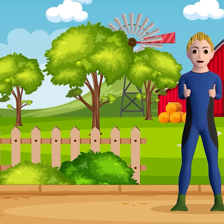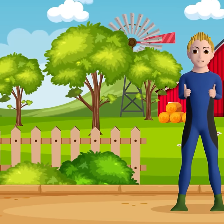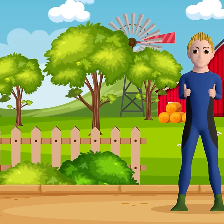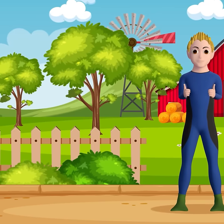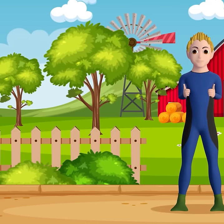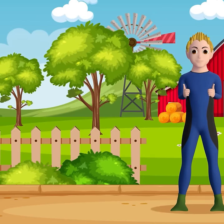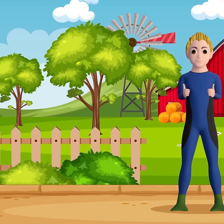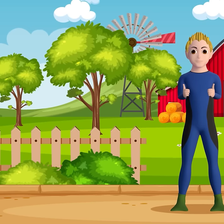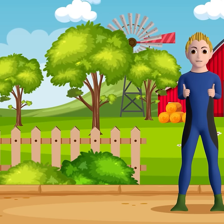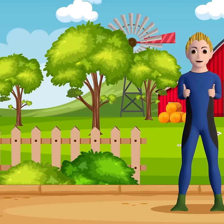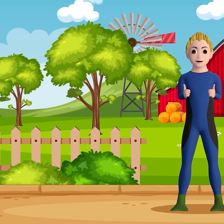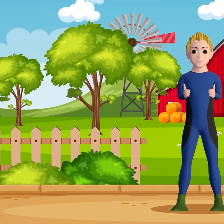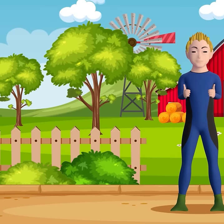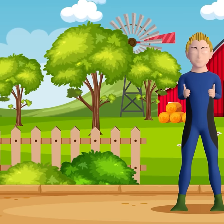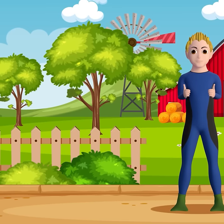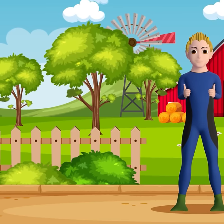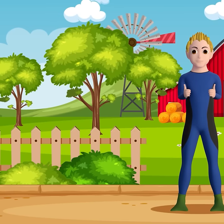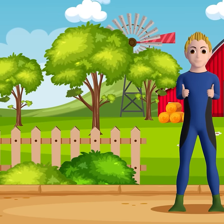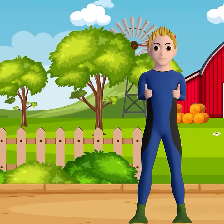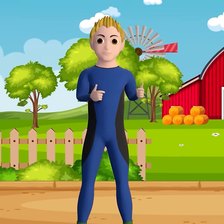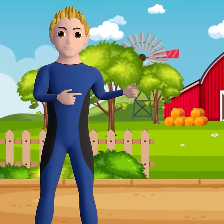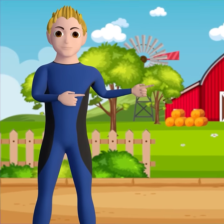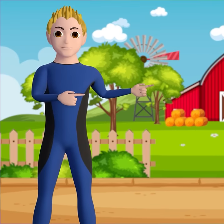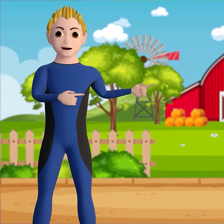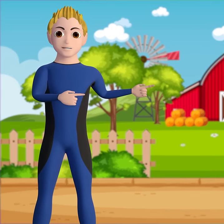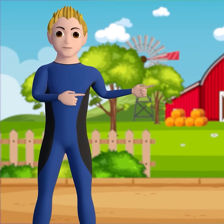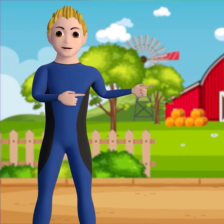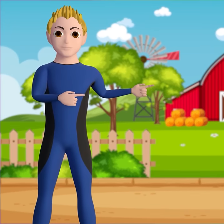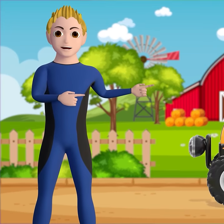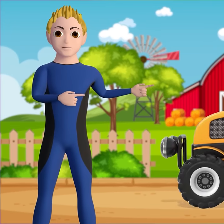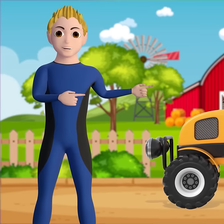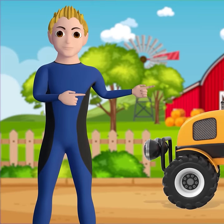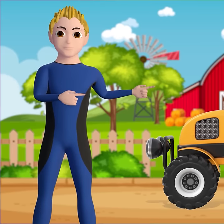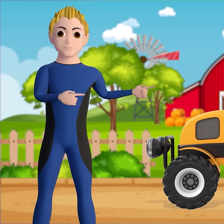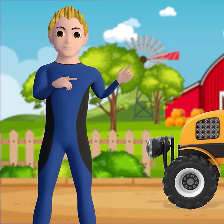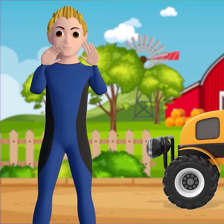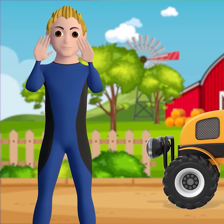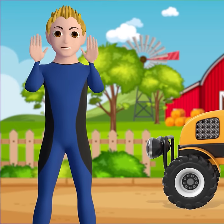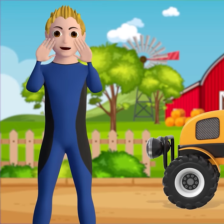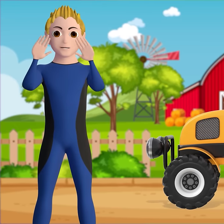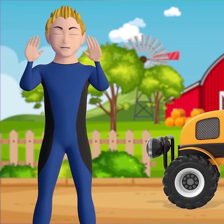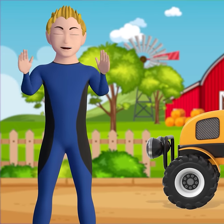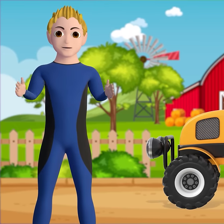Great! Farm. Here is Mr. Farmer. Hello, Mr.